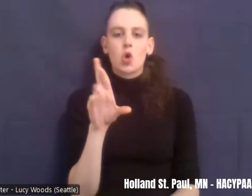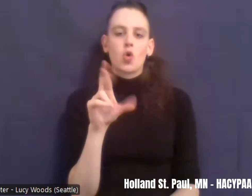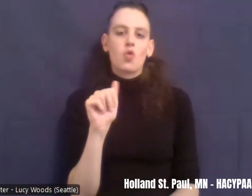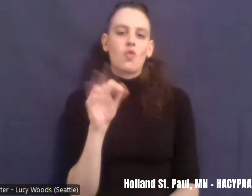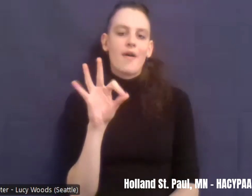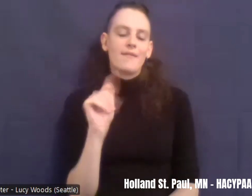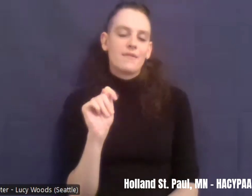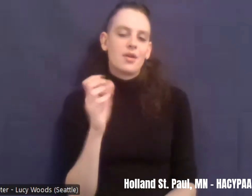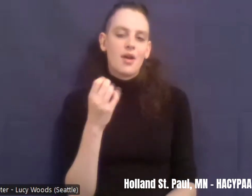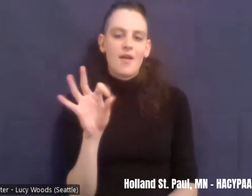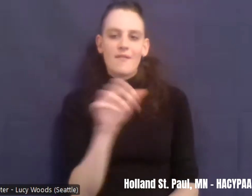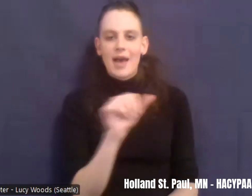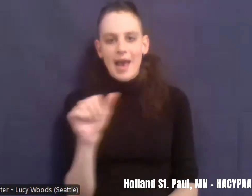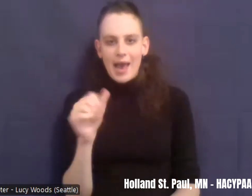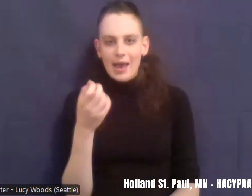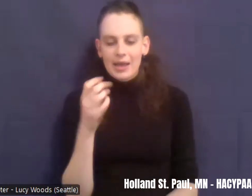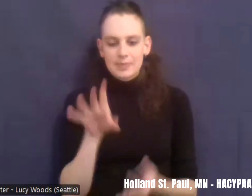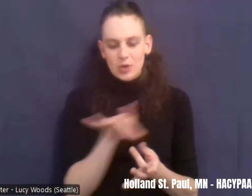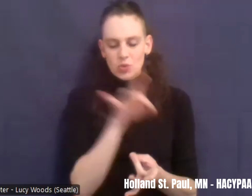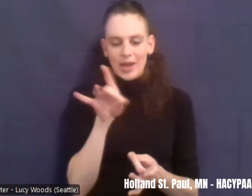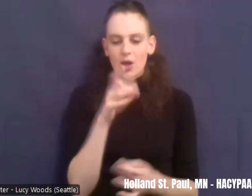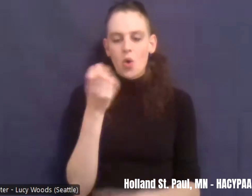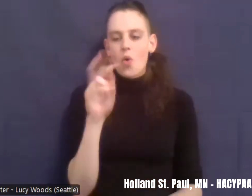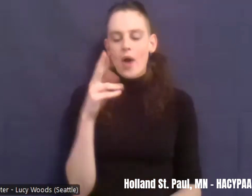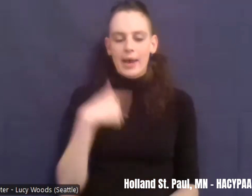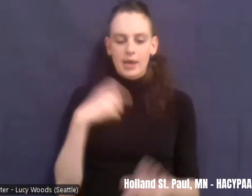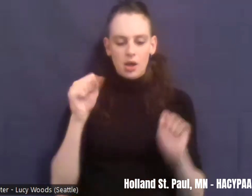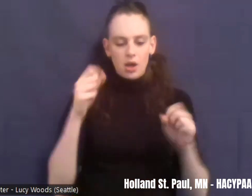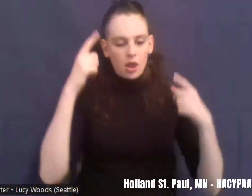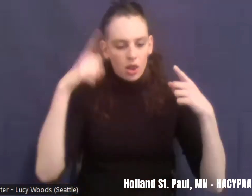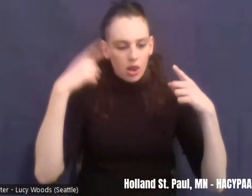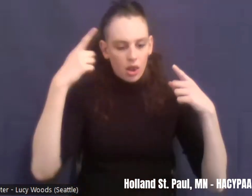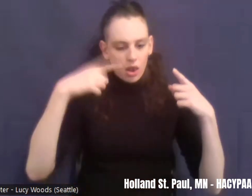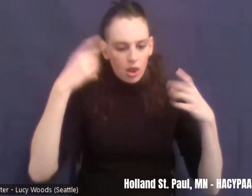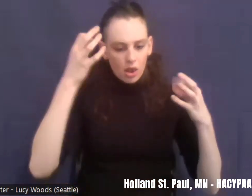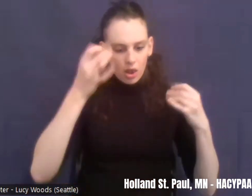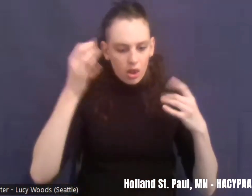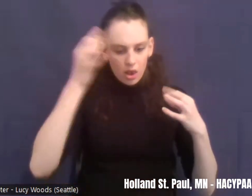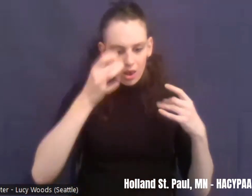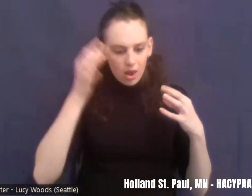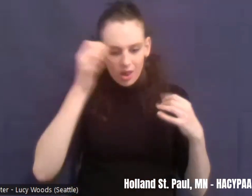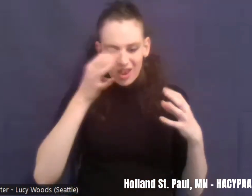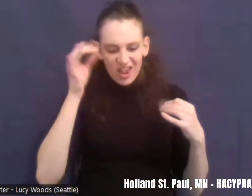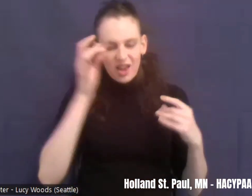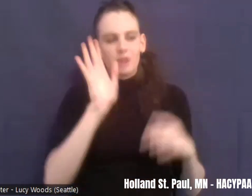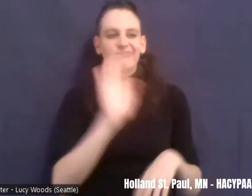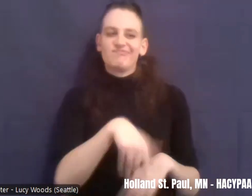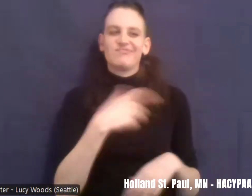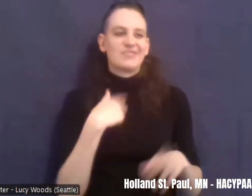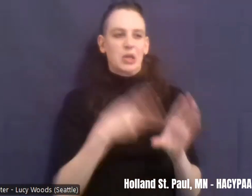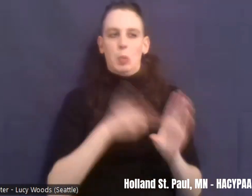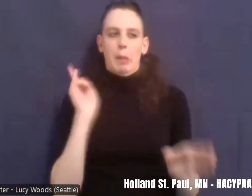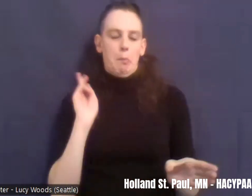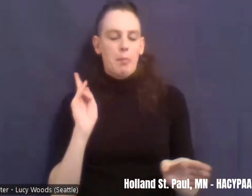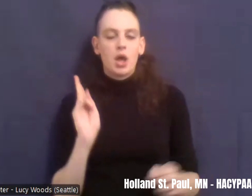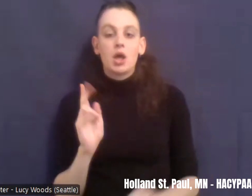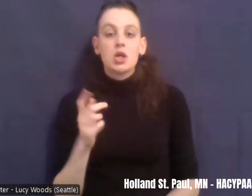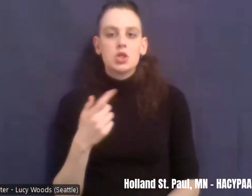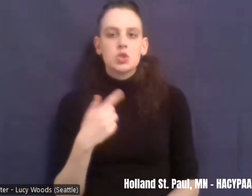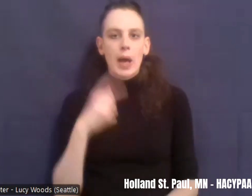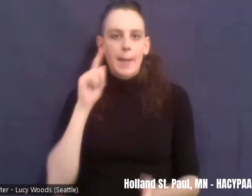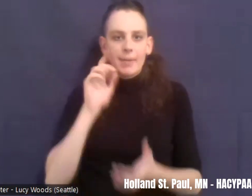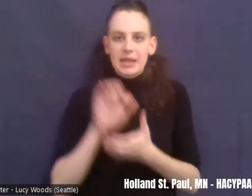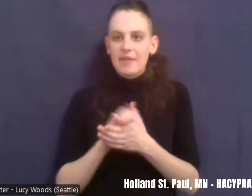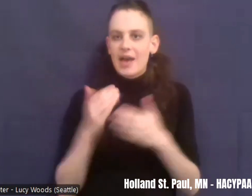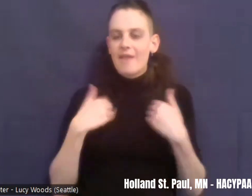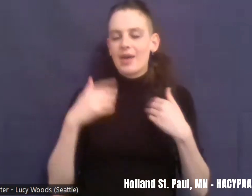aspect. Otherwise, I can think myself right out of the rooms, and I've like proven that time and time again. So like I really buy into like, there's like the